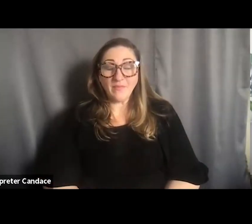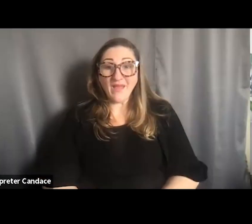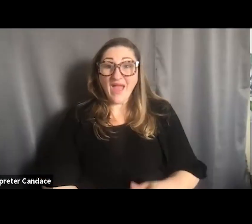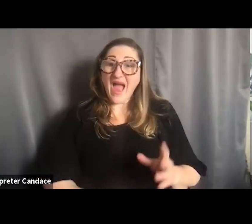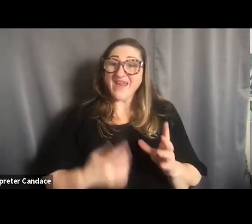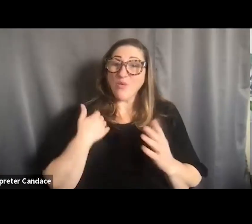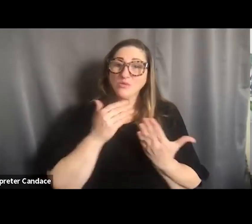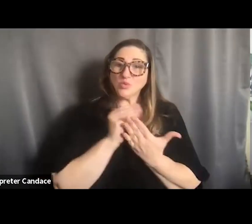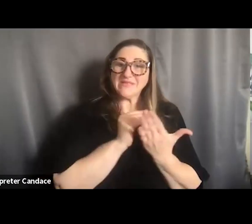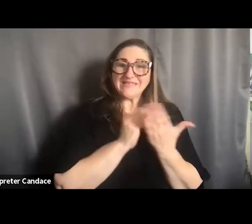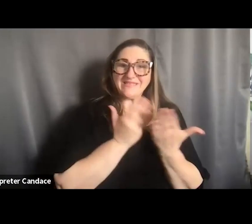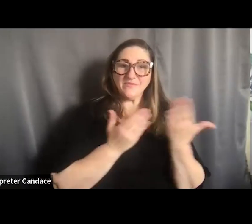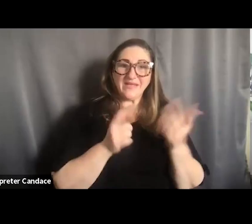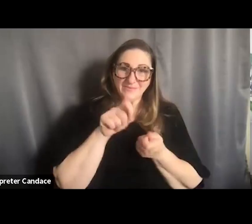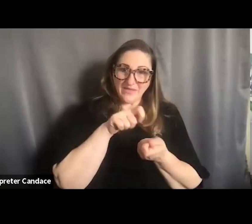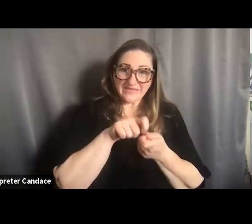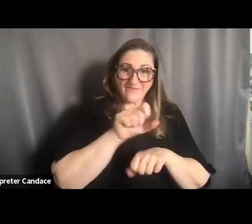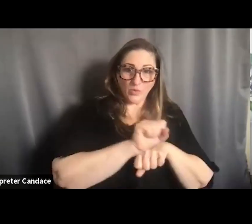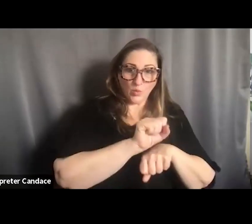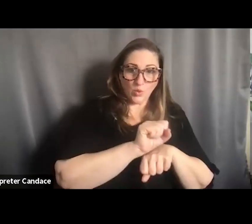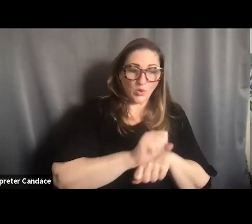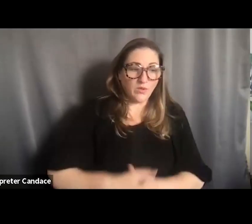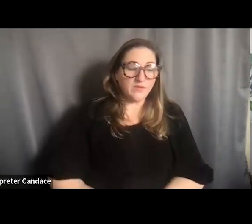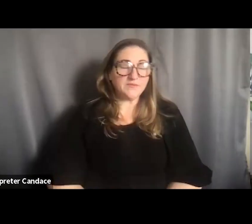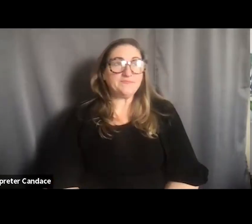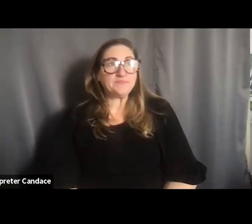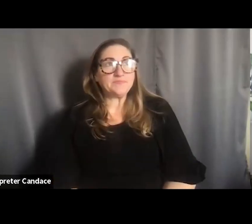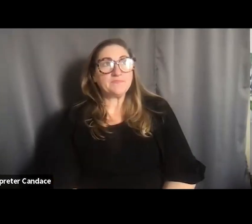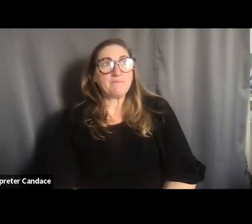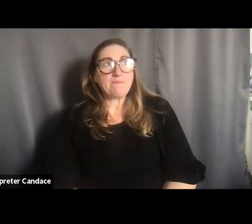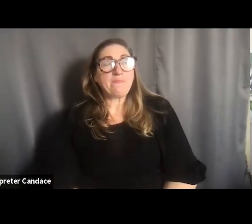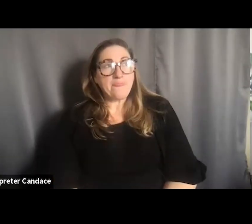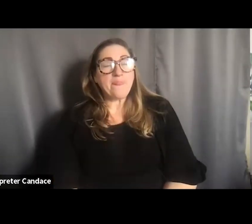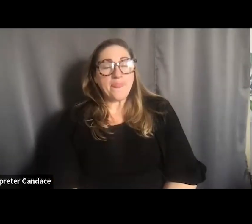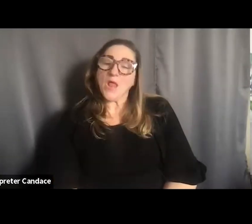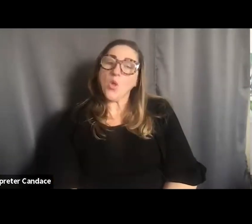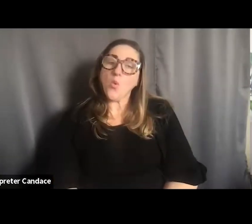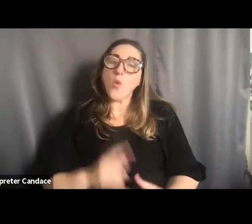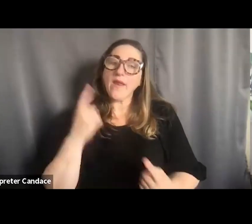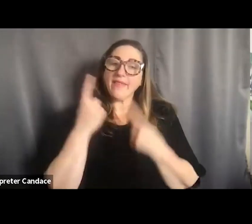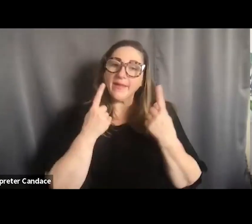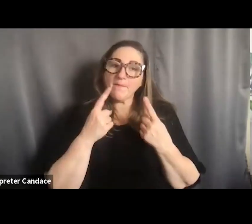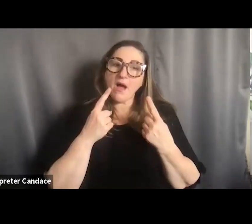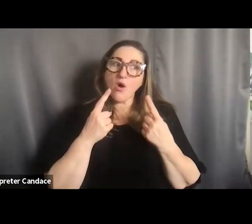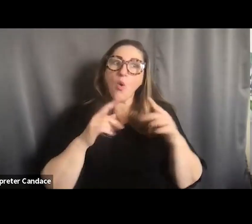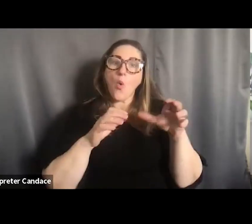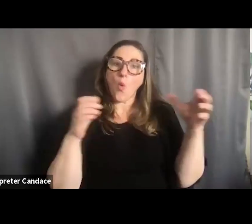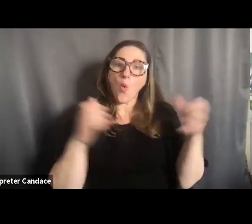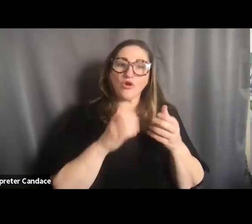else. So every time I think about organizing a group of people, these are the thoughts that come up for me. No one's going to